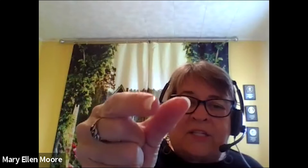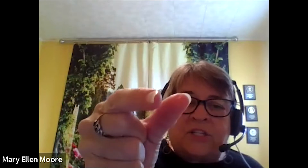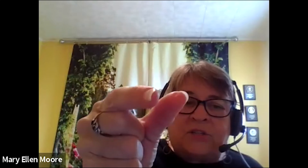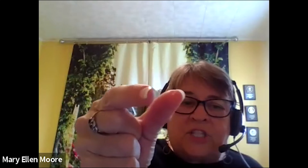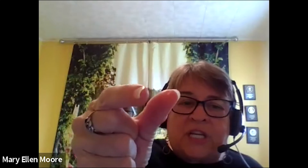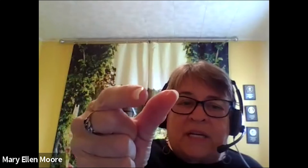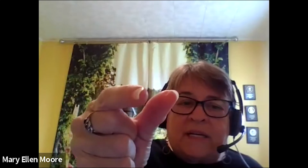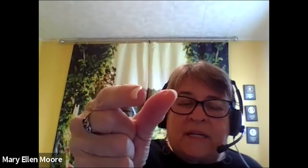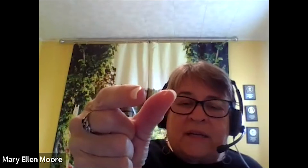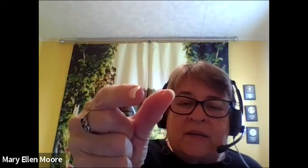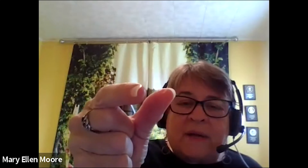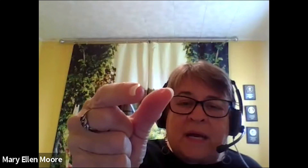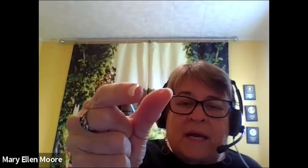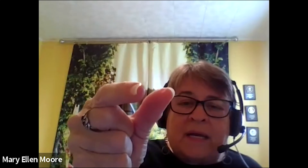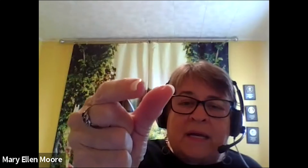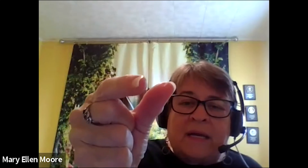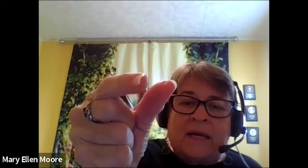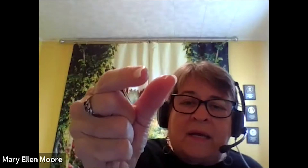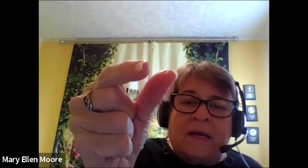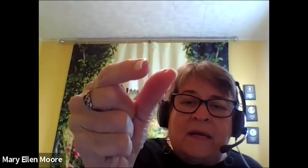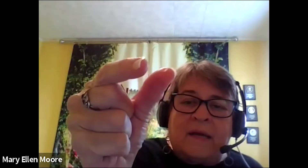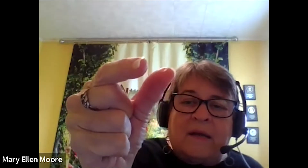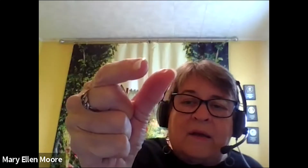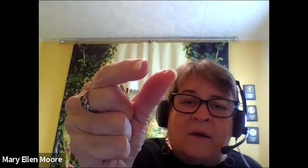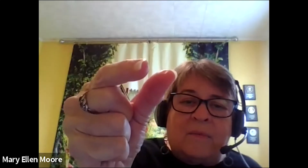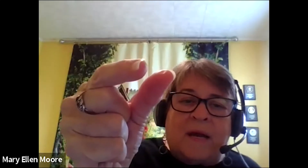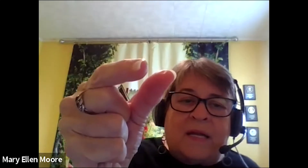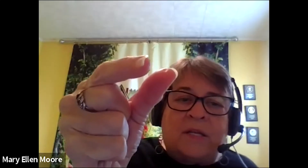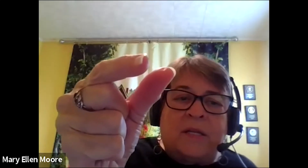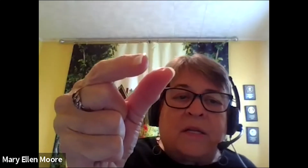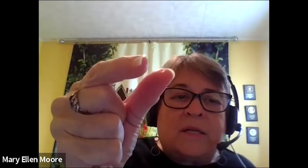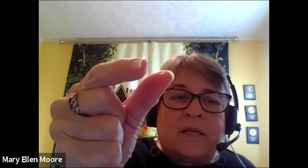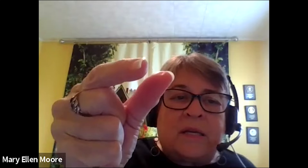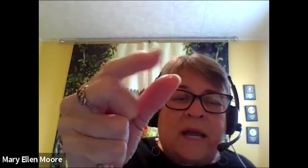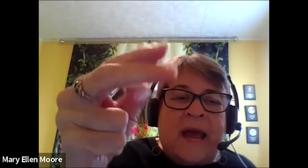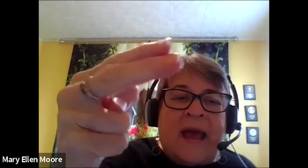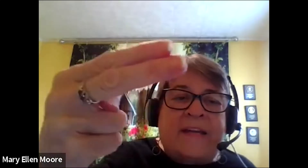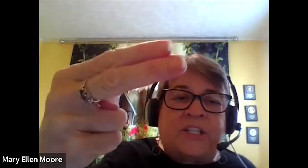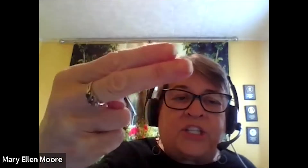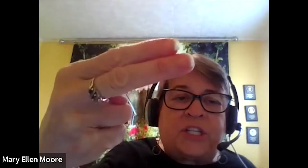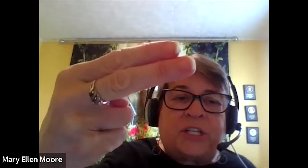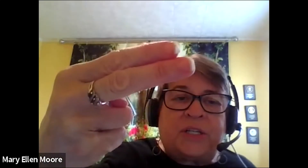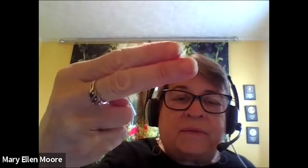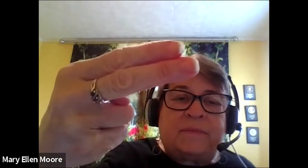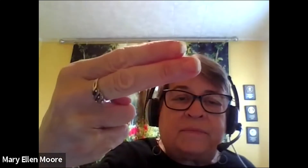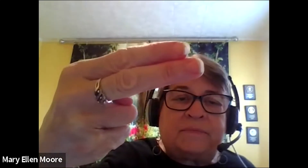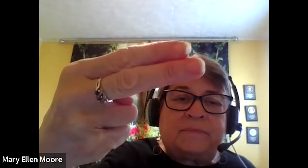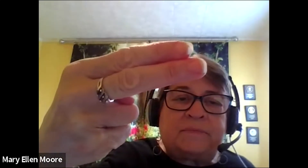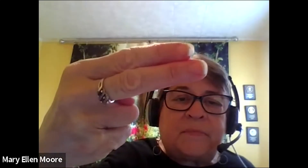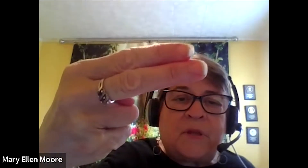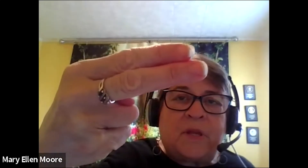your G. Okay. All right. H,